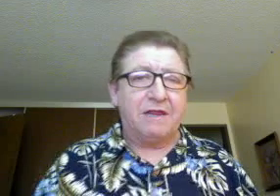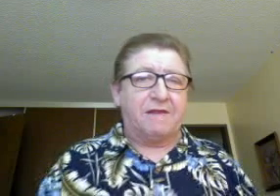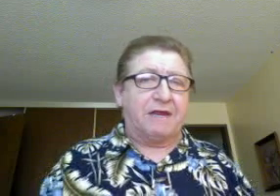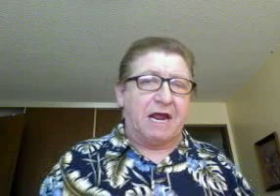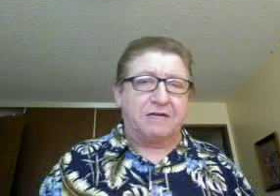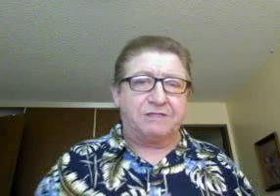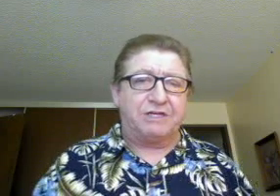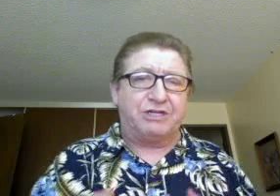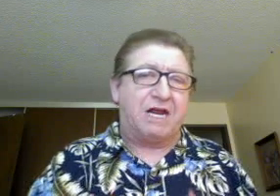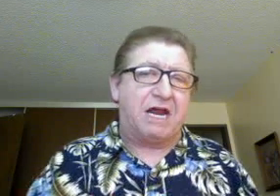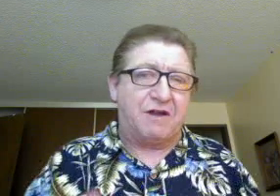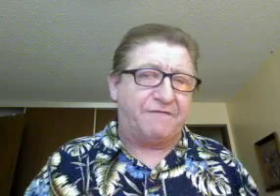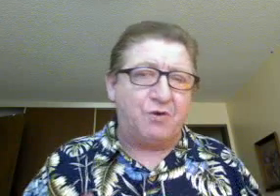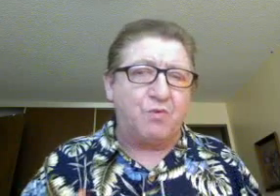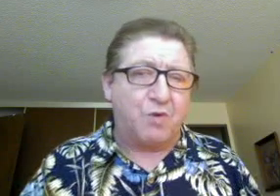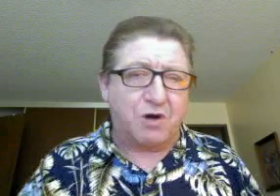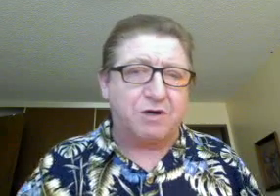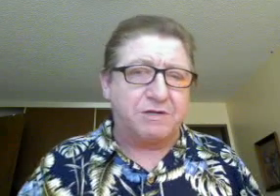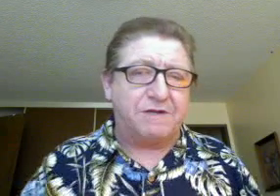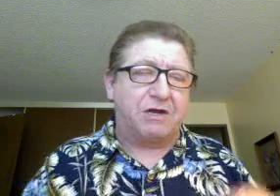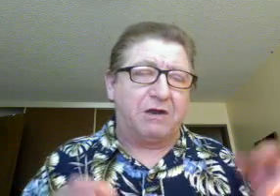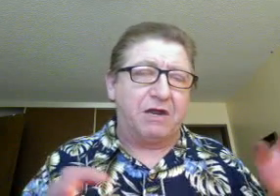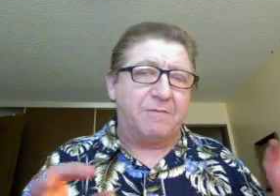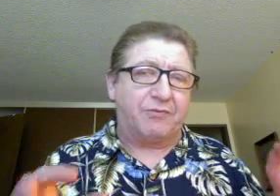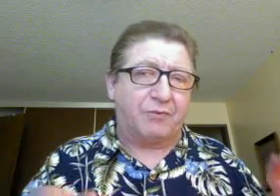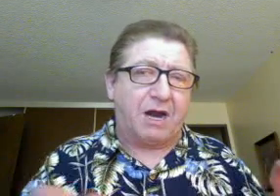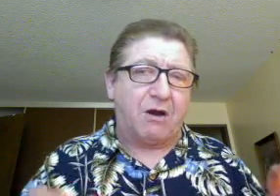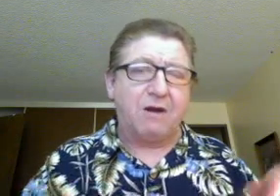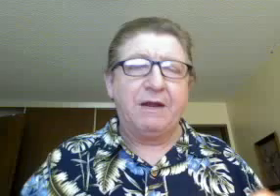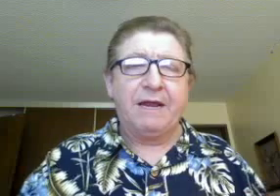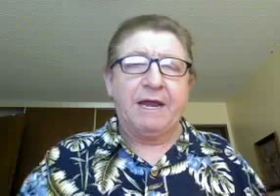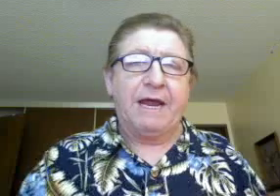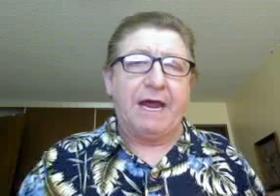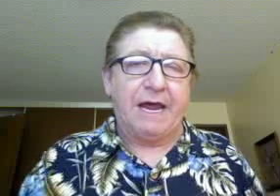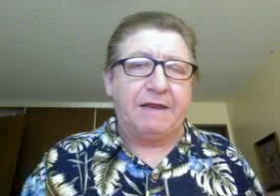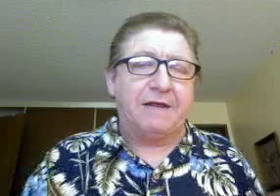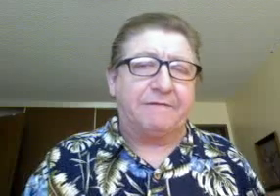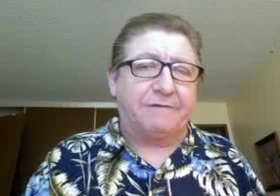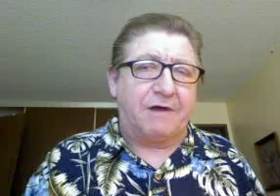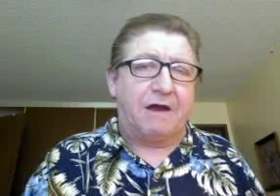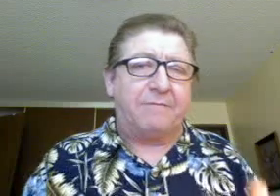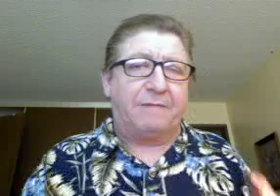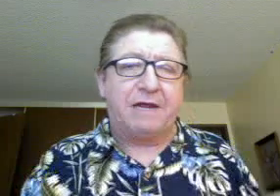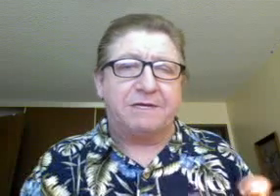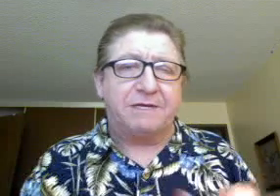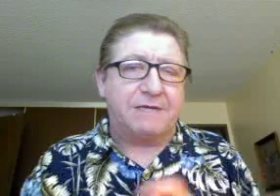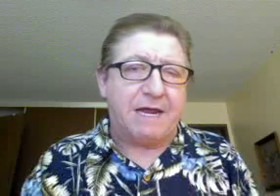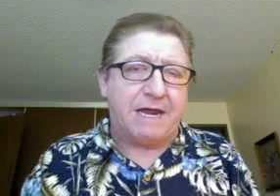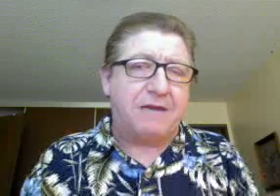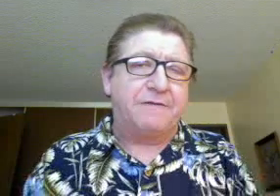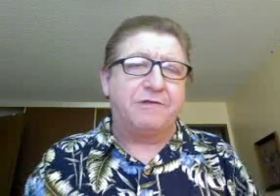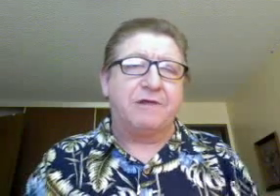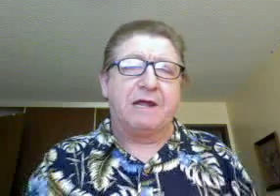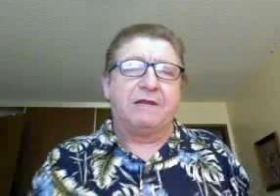they can actually chant a few words they call a prayer, and this God lays his hand on the child and